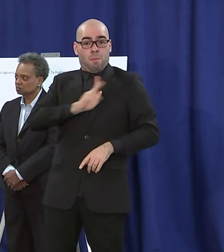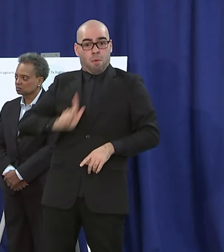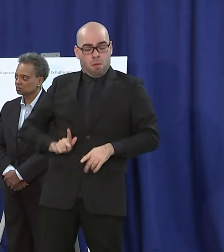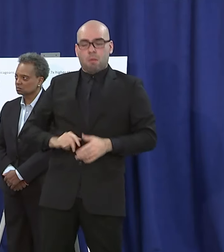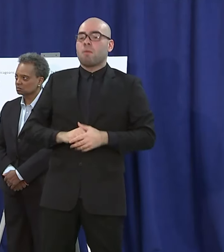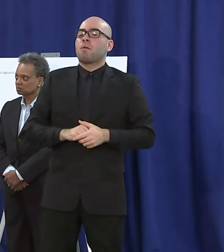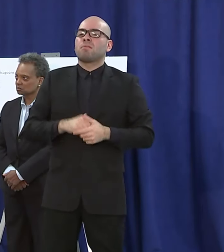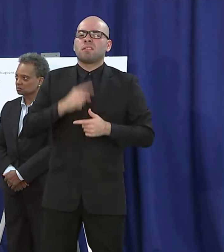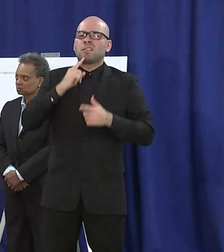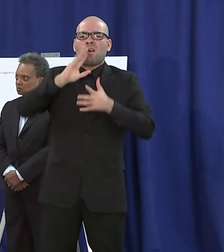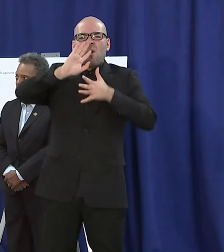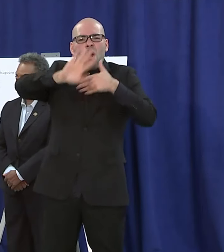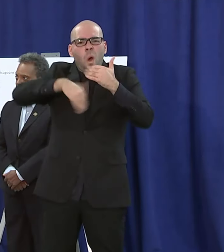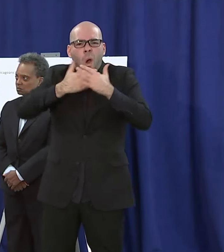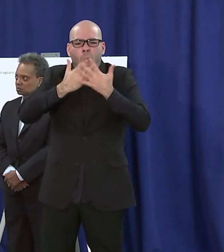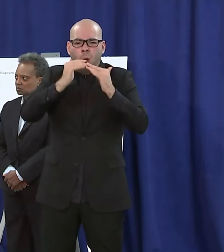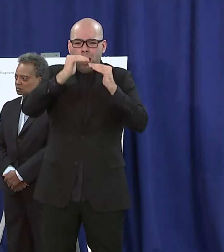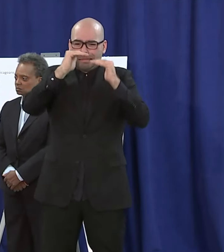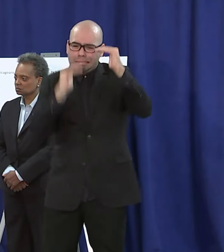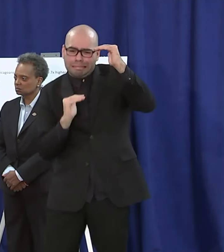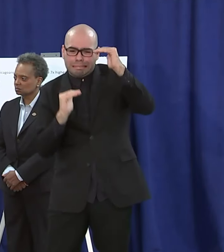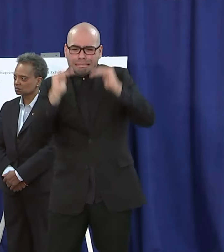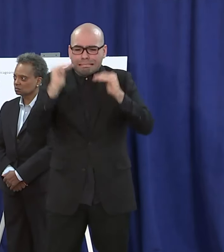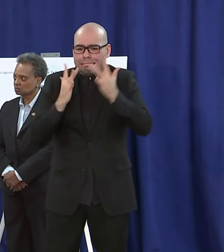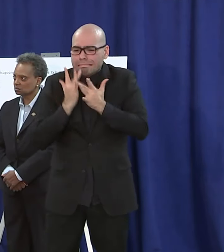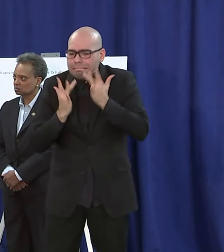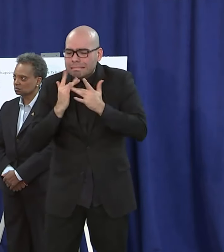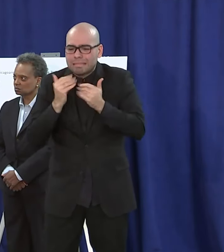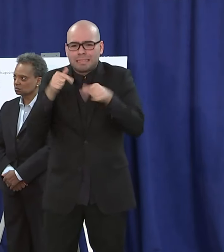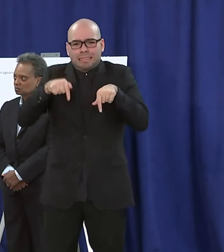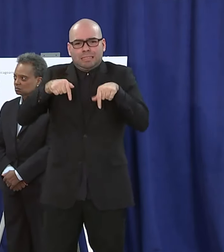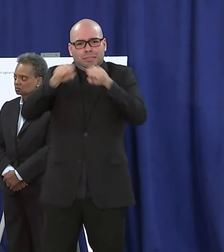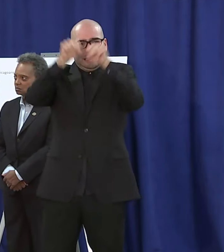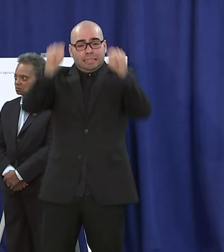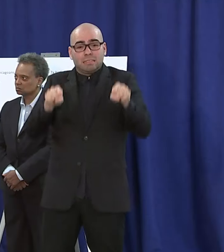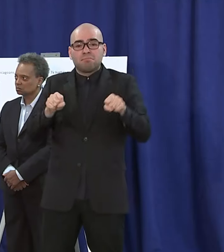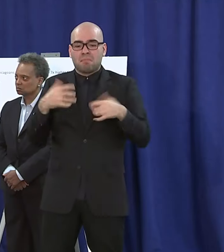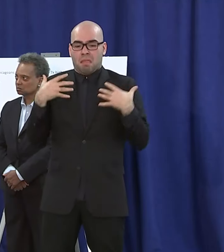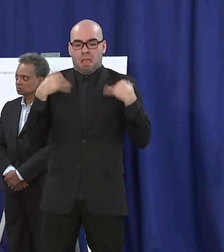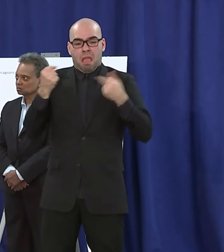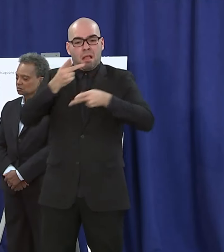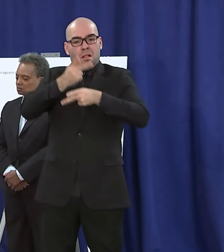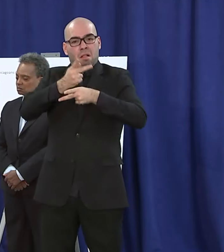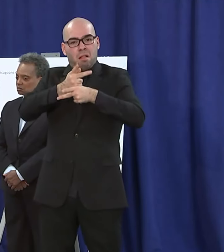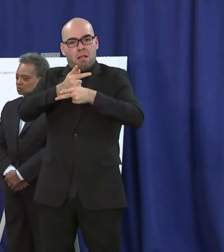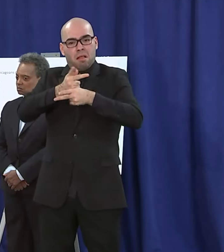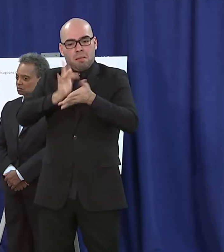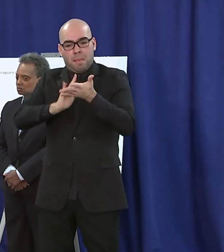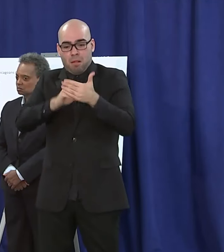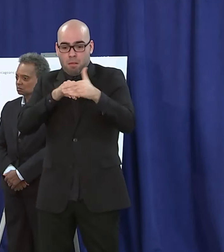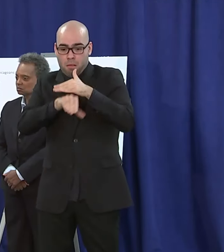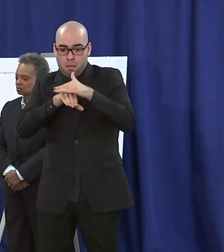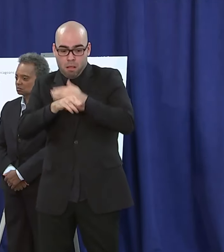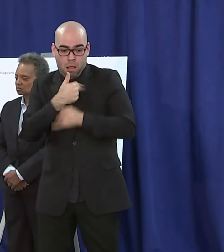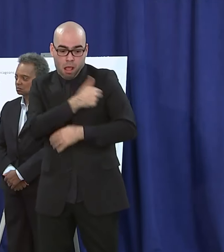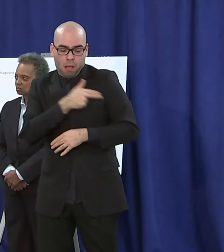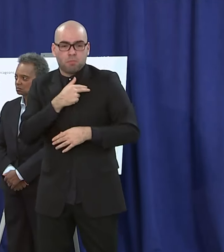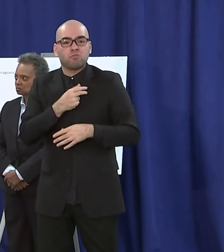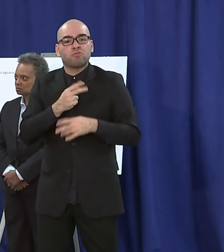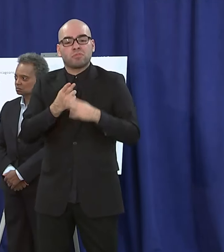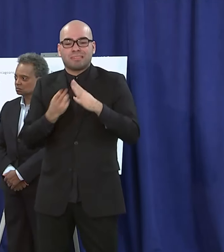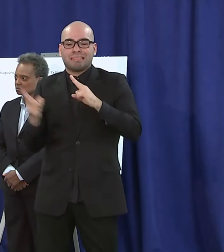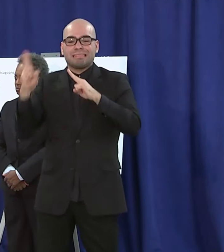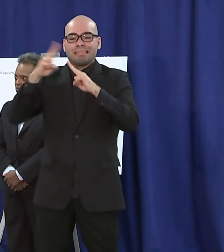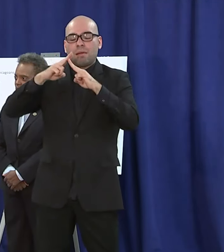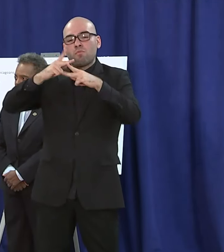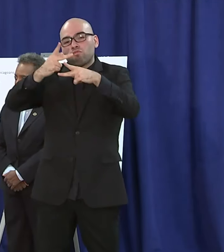by the inequities in our society, healthcare might be the most inhumane. And I